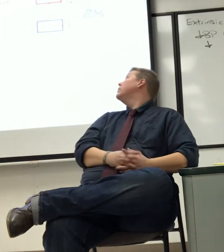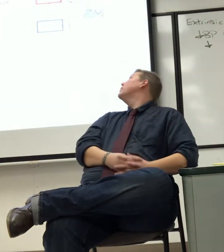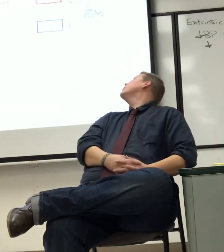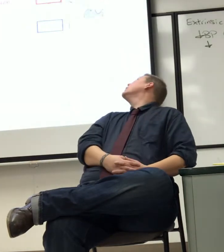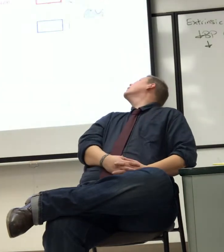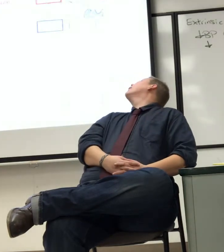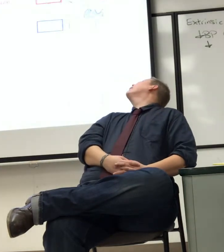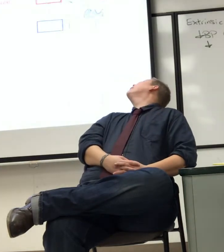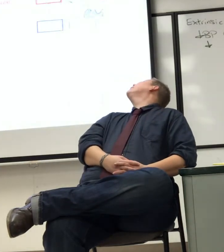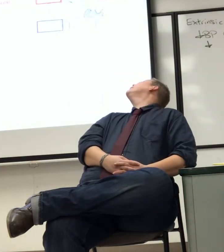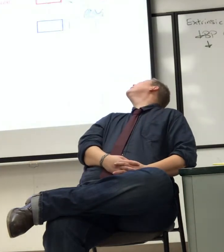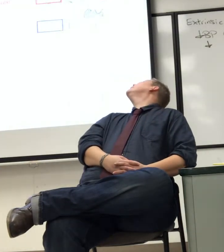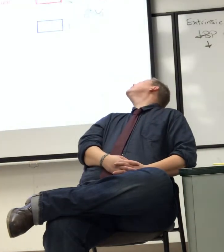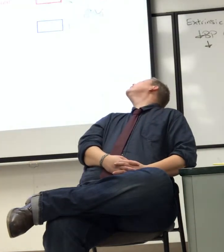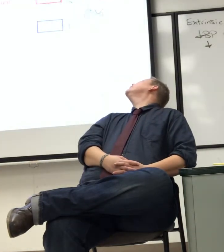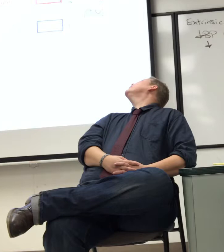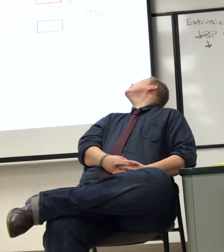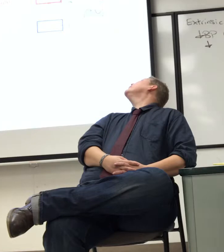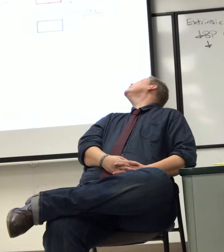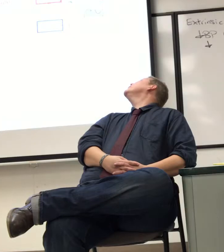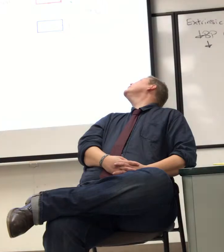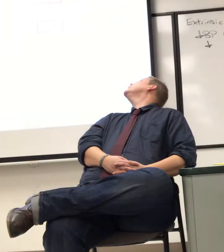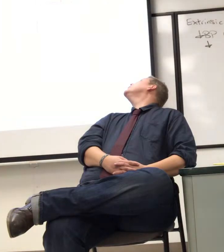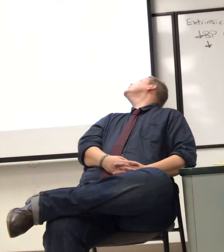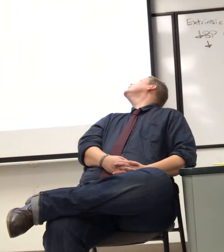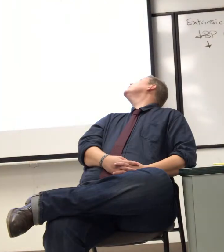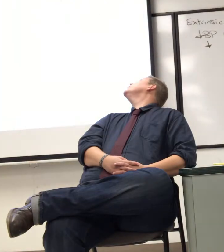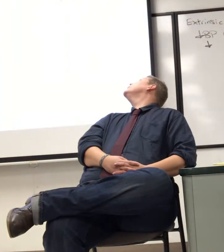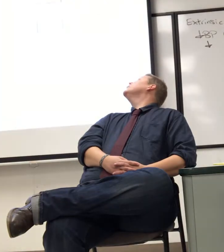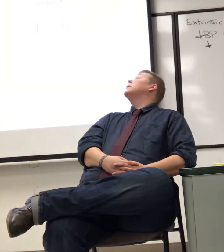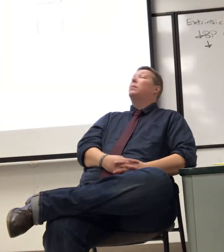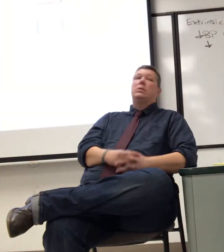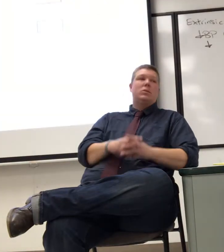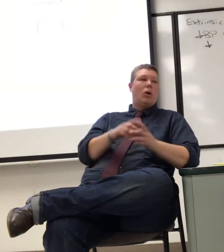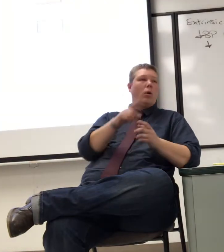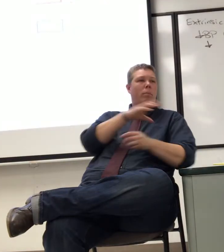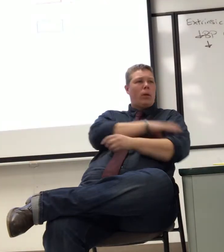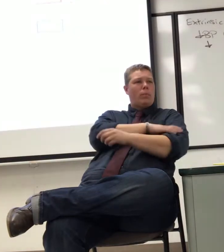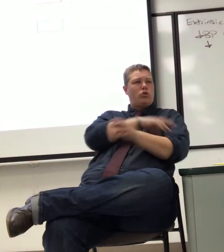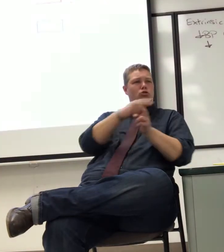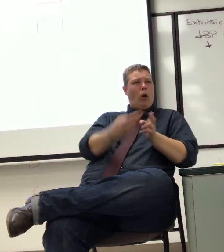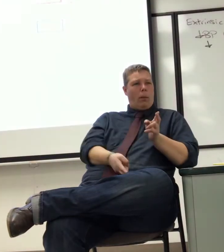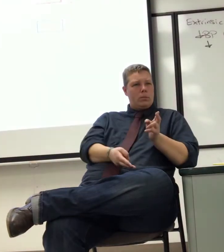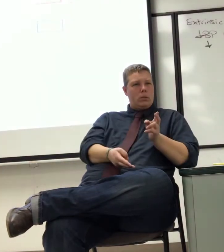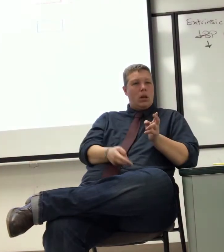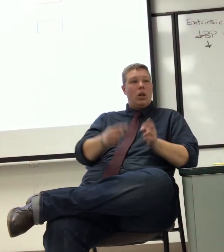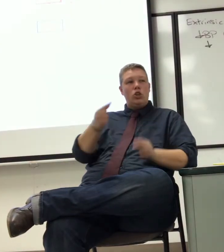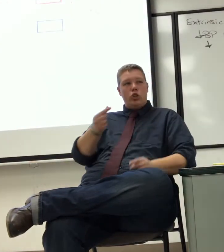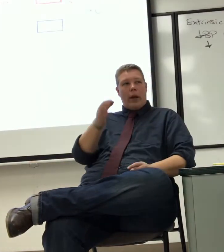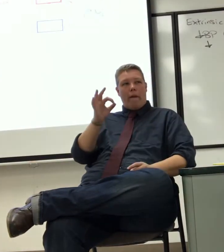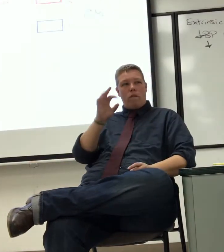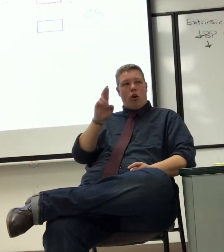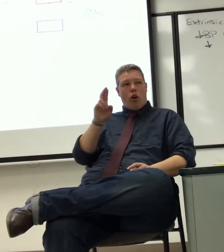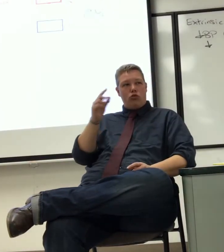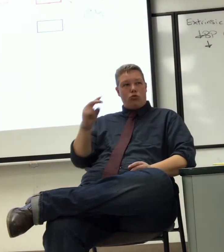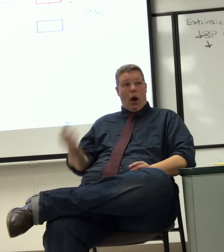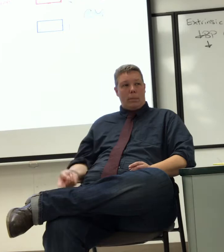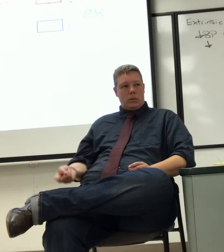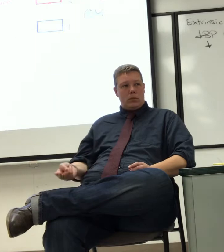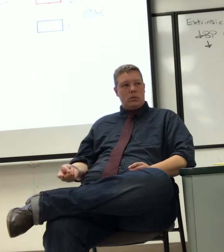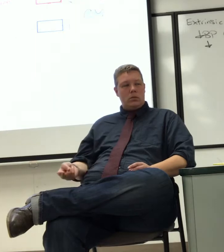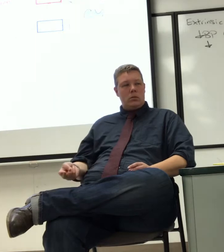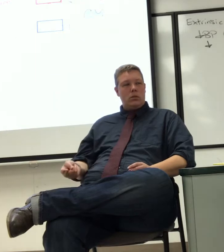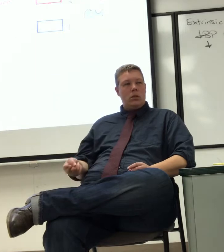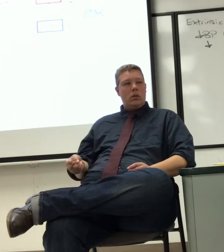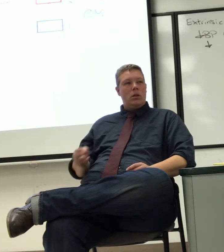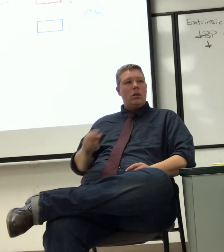in the DCT. Okay, I'll let you think about that. Okay. Blood pressure drops, GFR drops. Okay, if